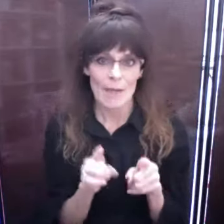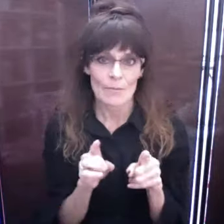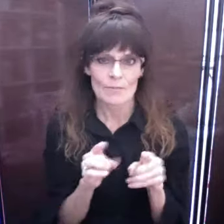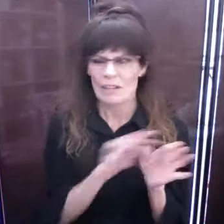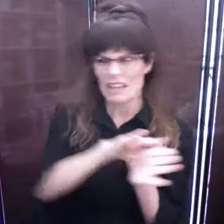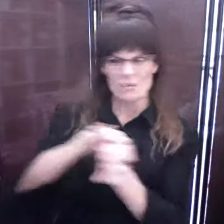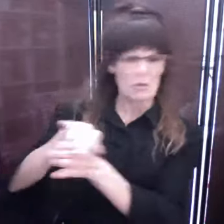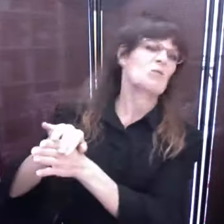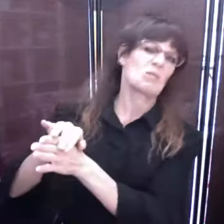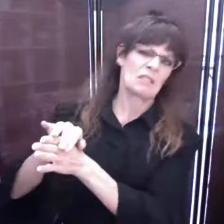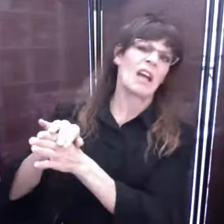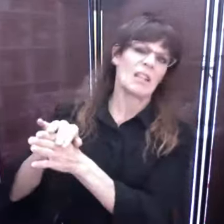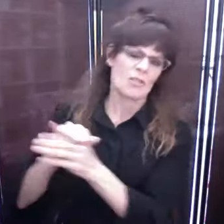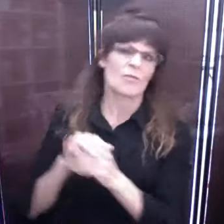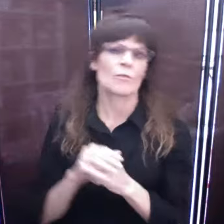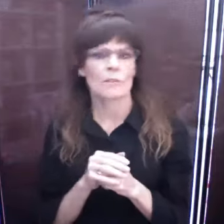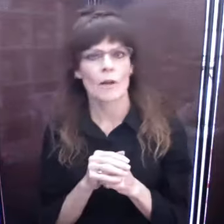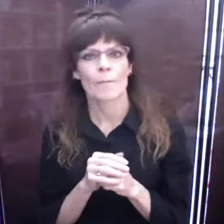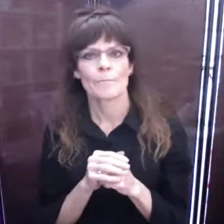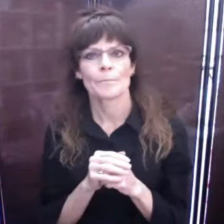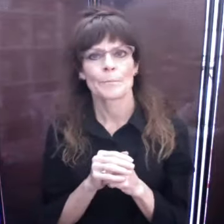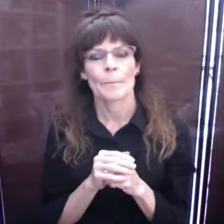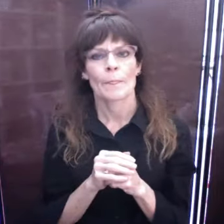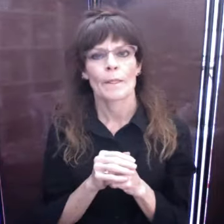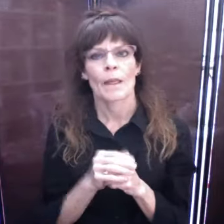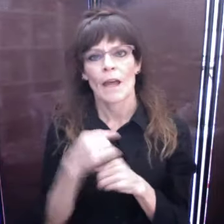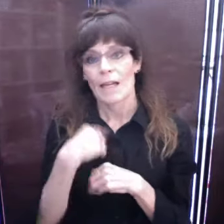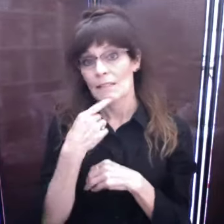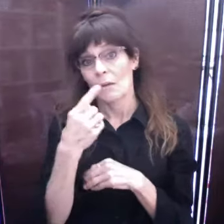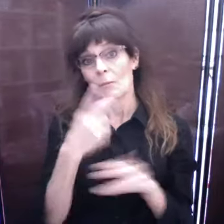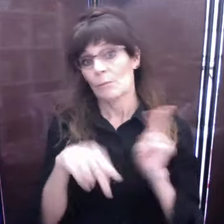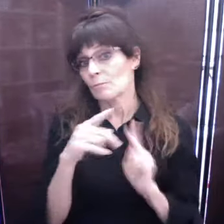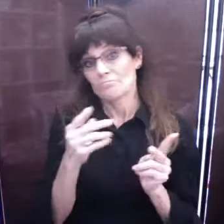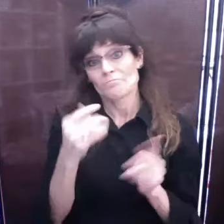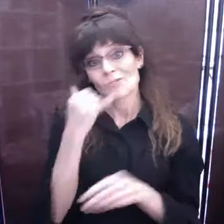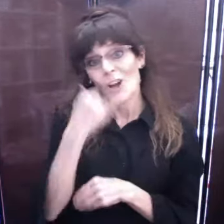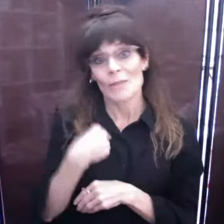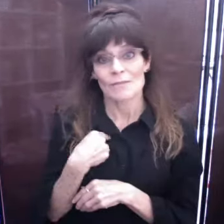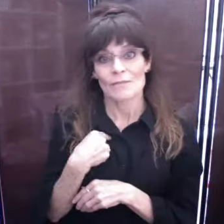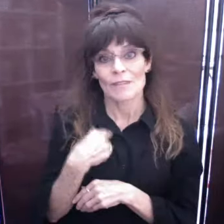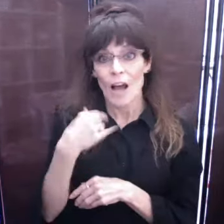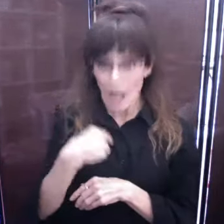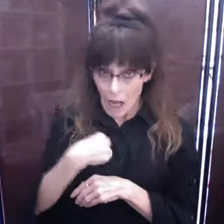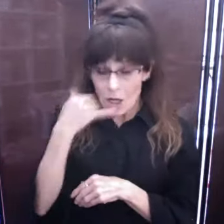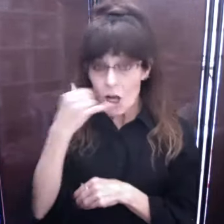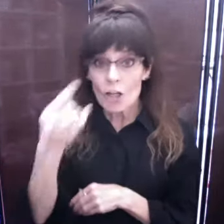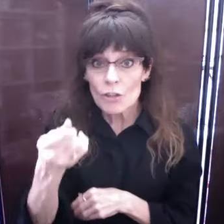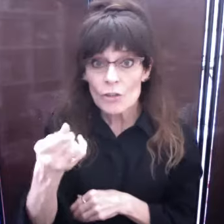right? And so, I tell people, I just tell them, call me. Better yet, I'll call you. If you ever have a thought, if my